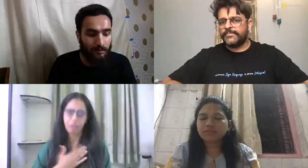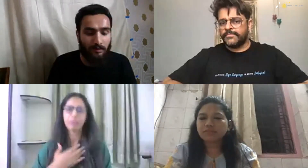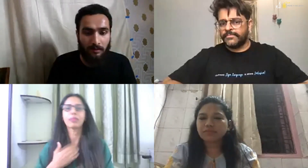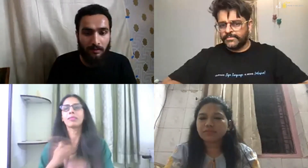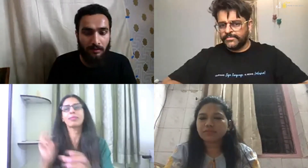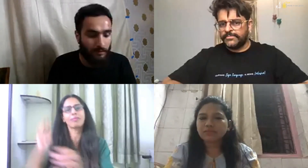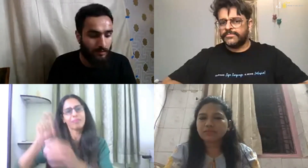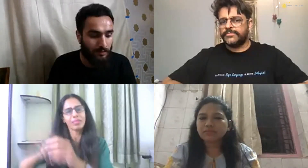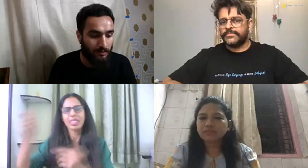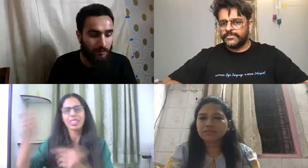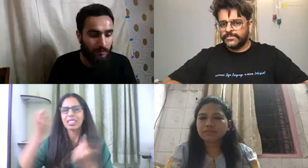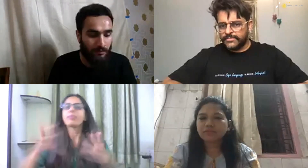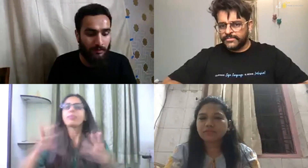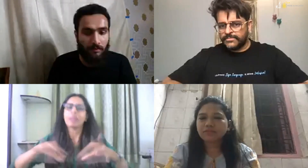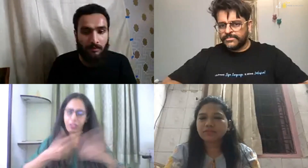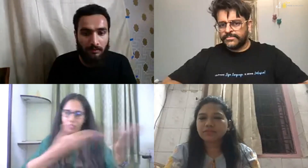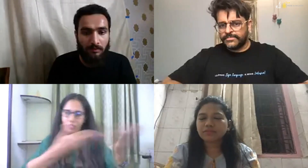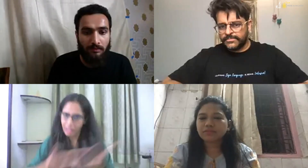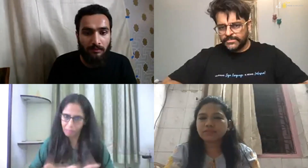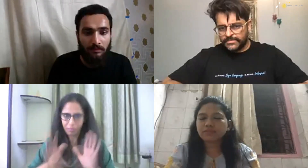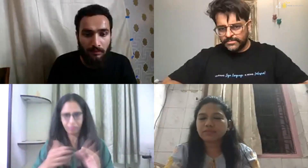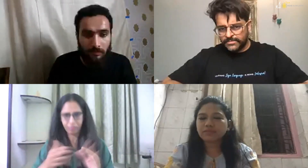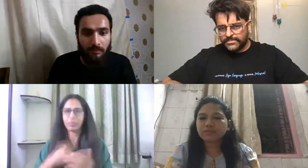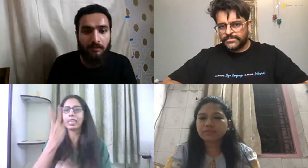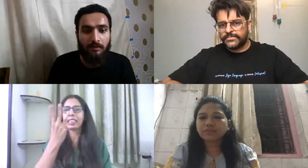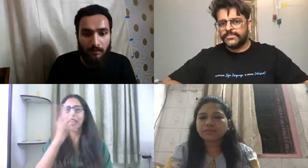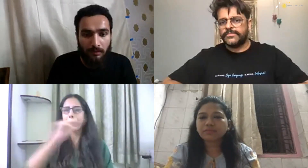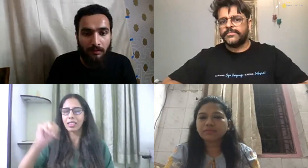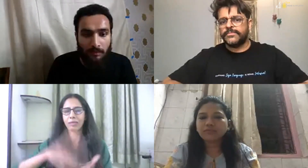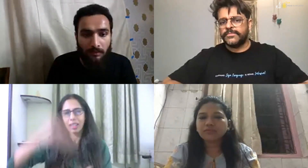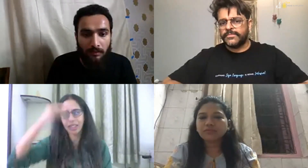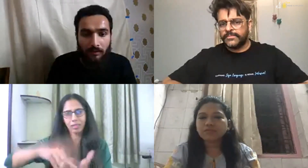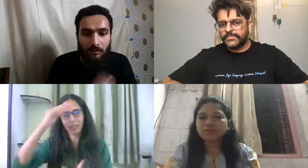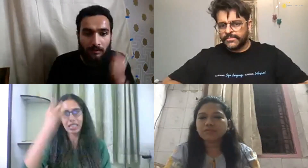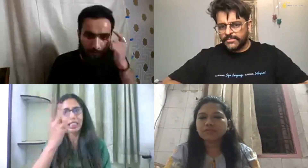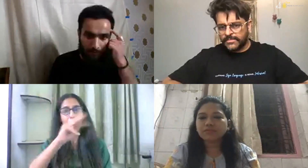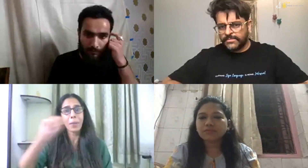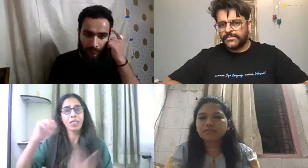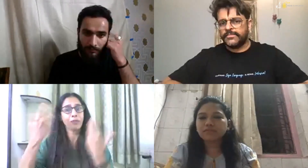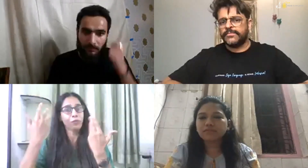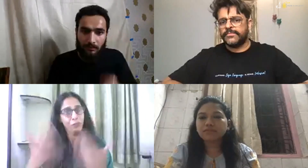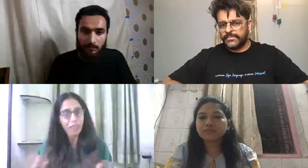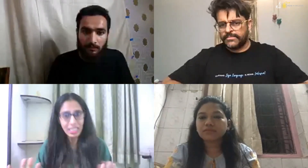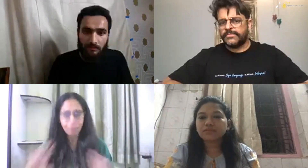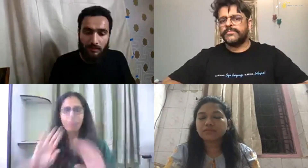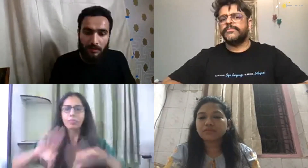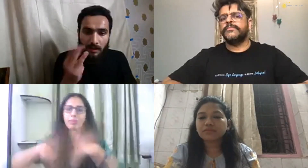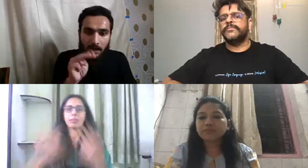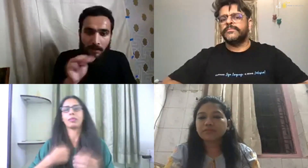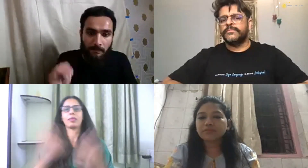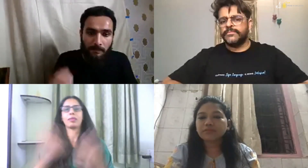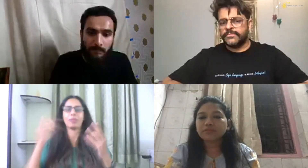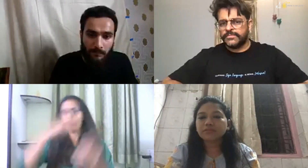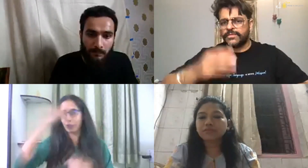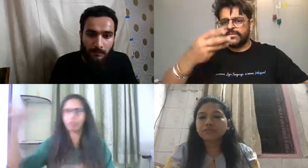no. I told them that it's not important whether I could hear or not. Just let me in, and I would like to learn. So